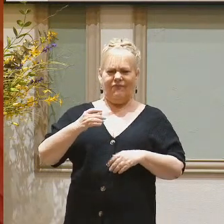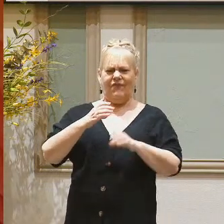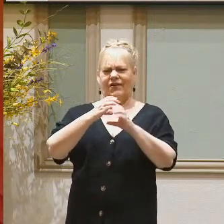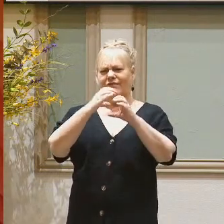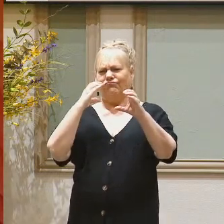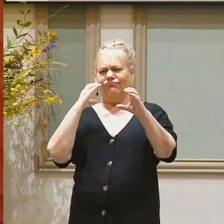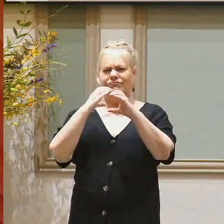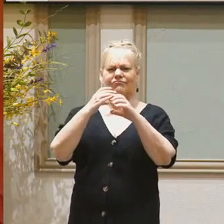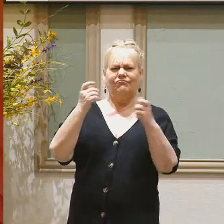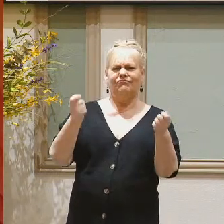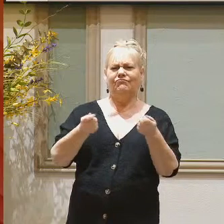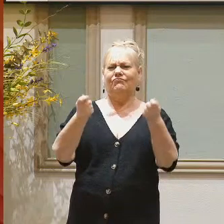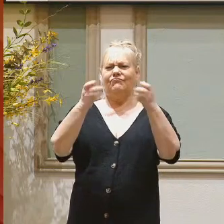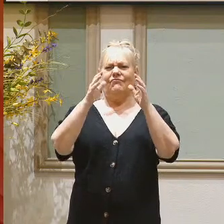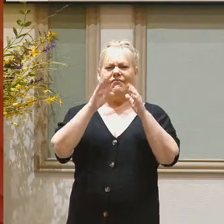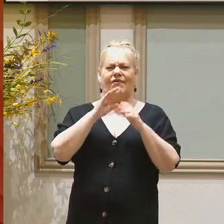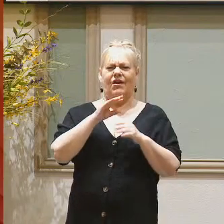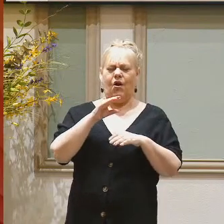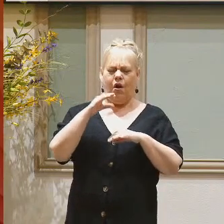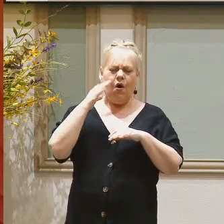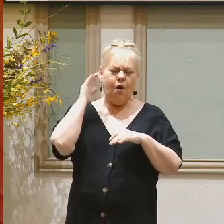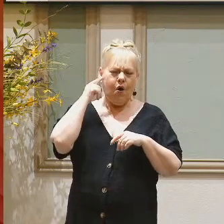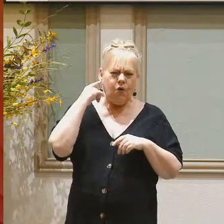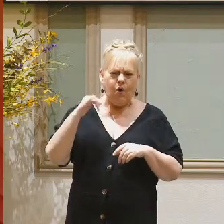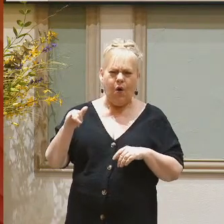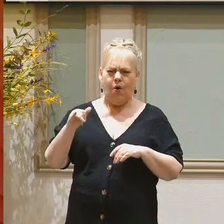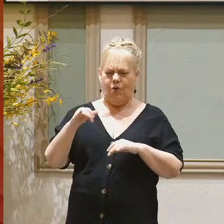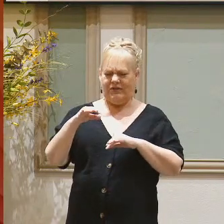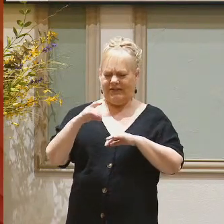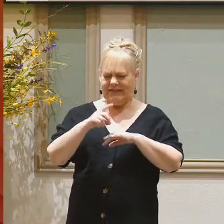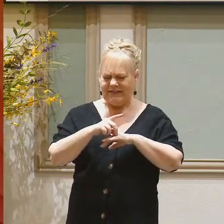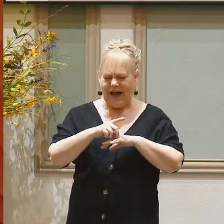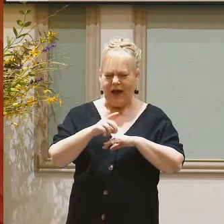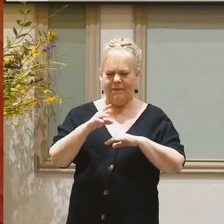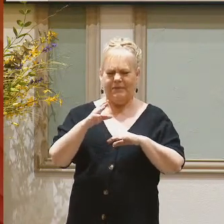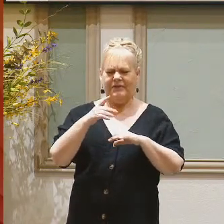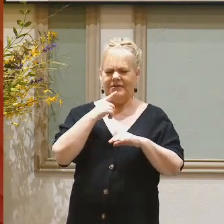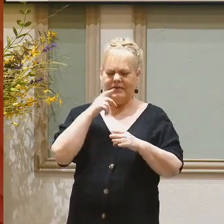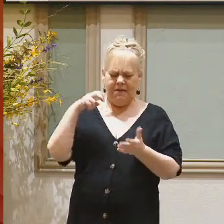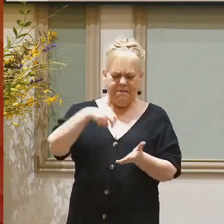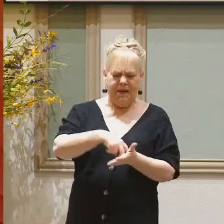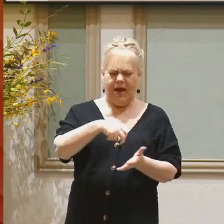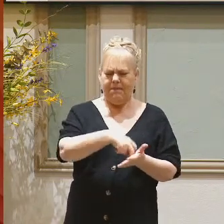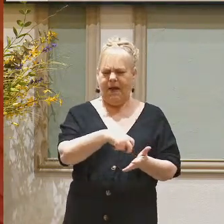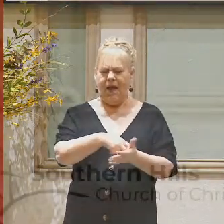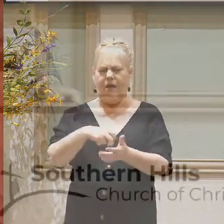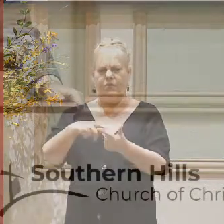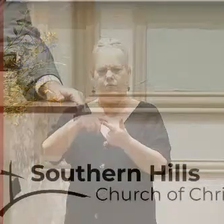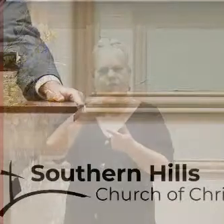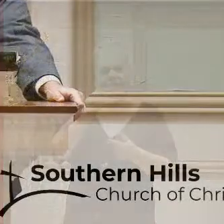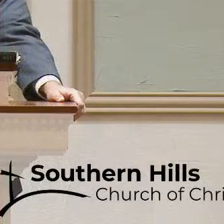road, he's wearing gold and diamonds. He has servants who go before him saying, "Bow the knee to this fella."